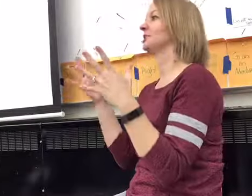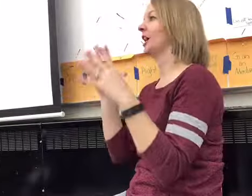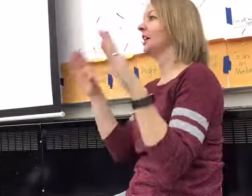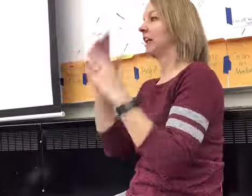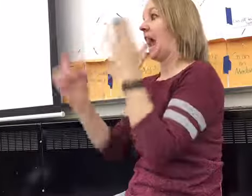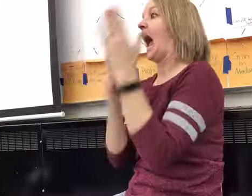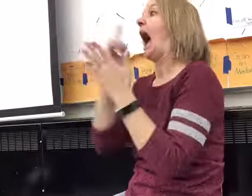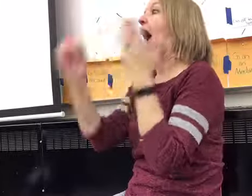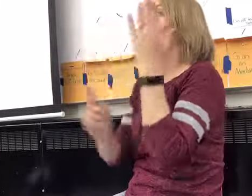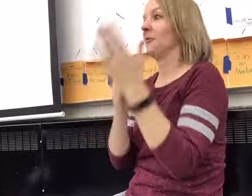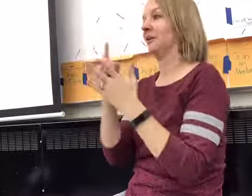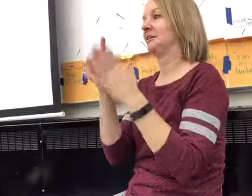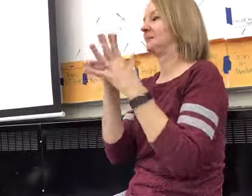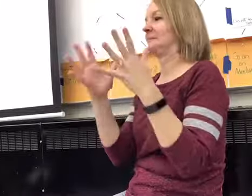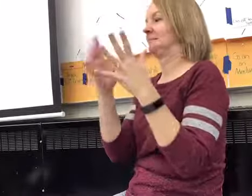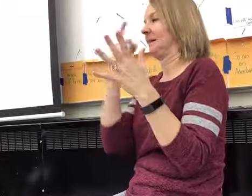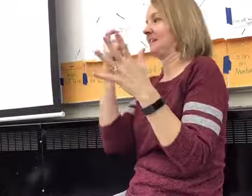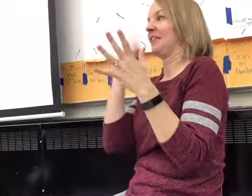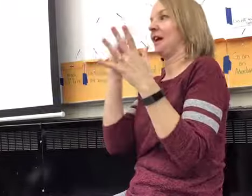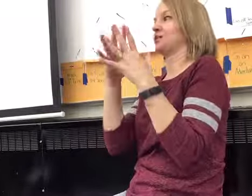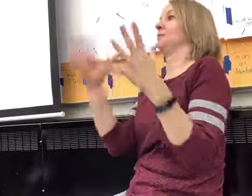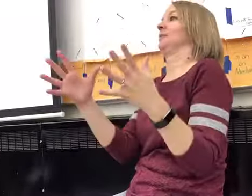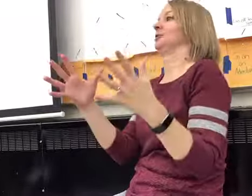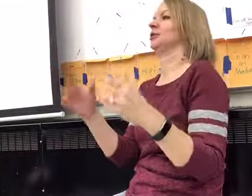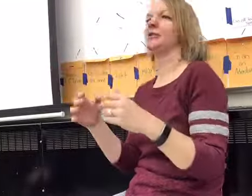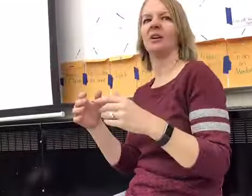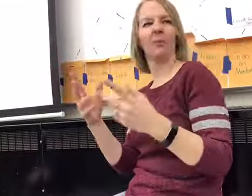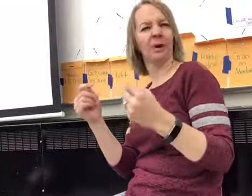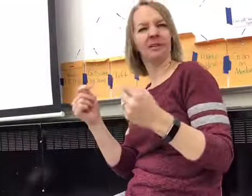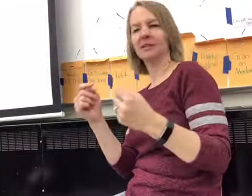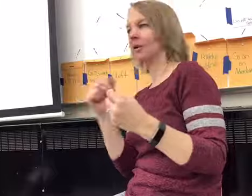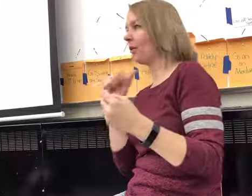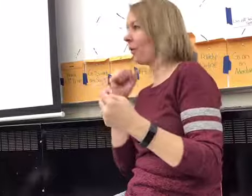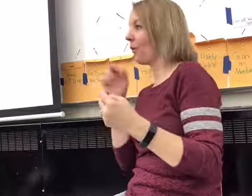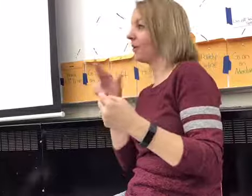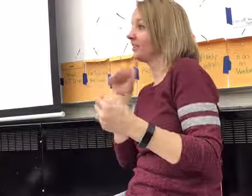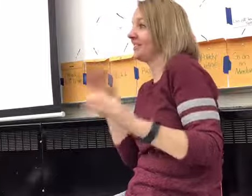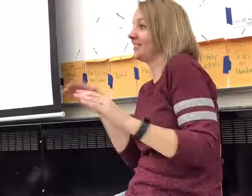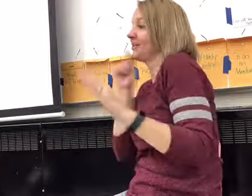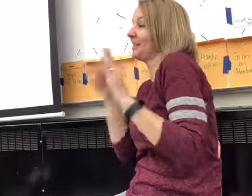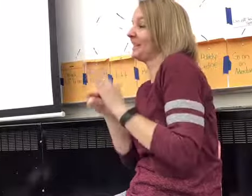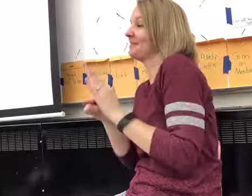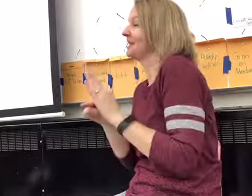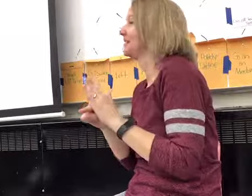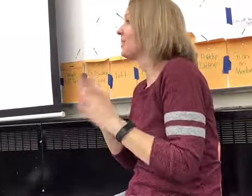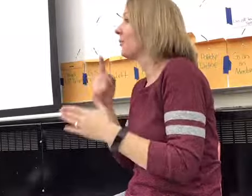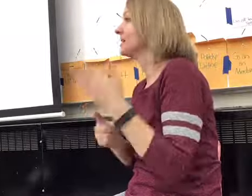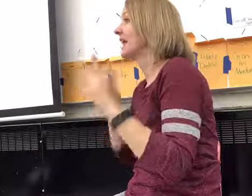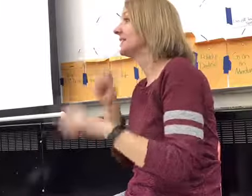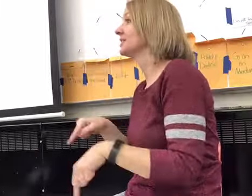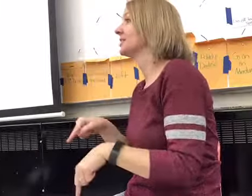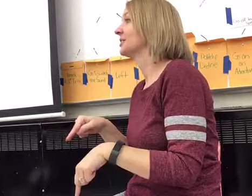because they overthought it. Oh, or you didn't do it at the assignment. Either one. Okay, what is the answer? What is